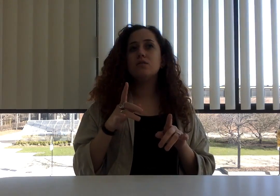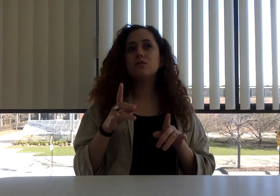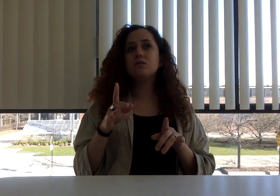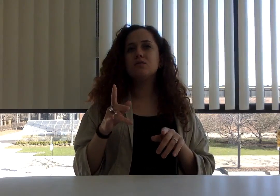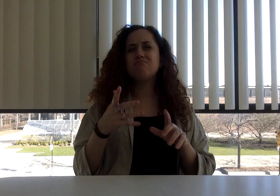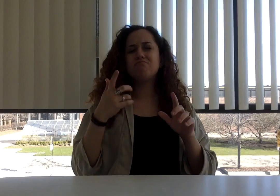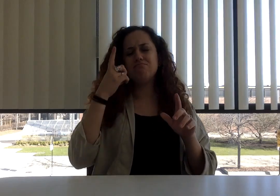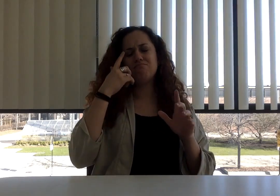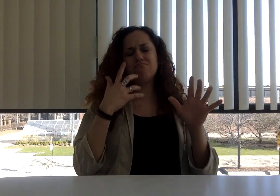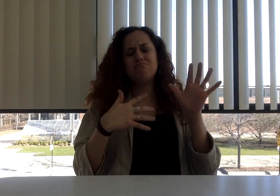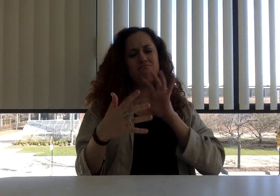did absolutely miserable.